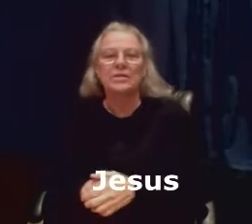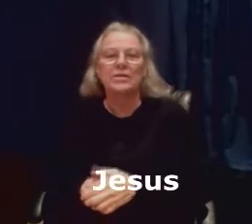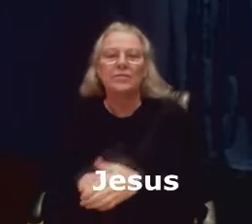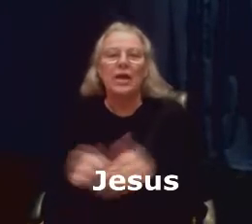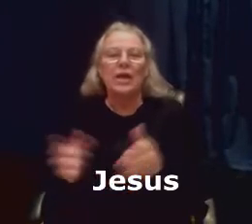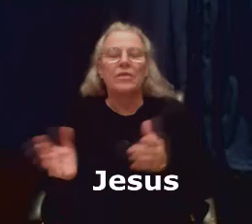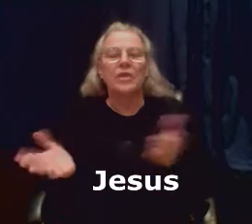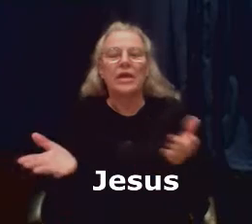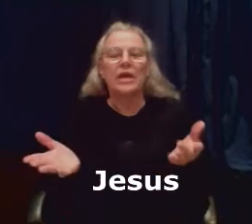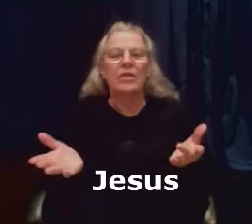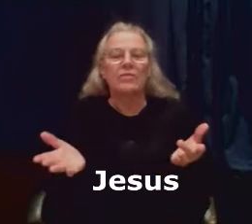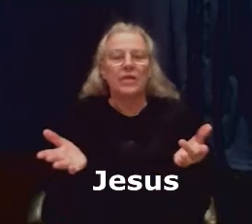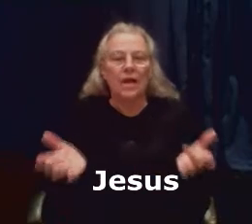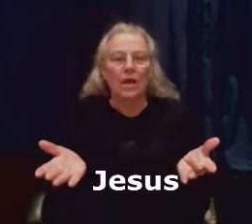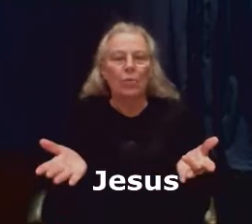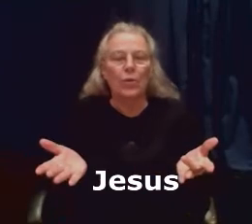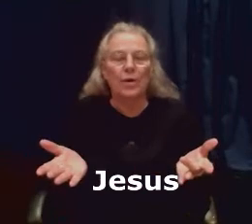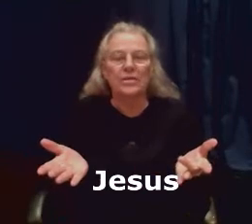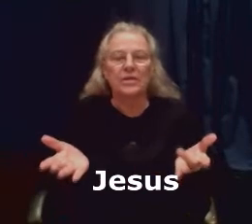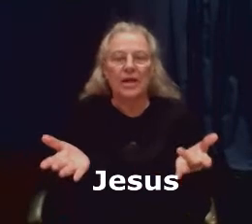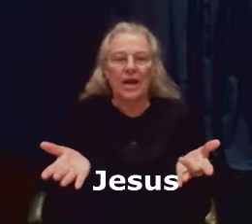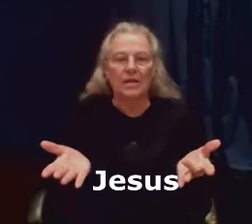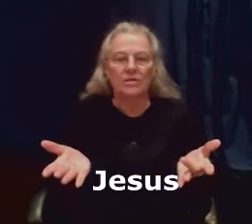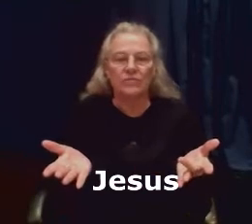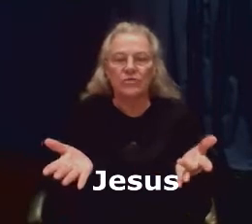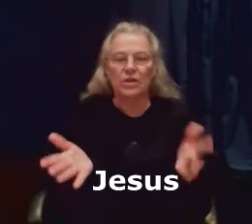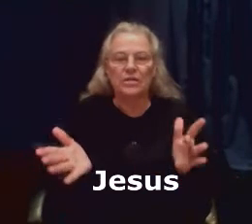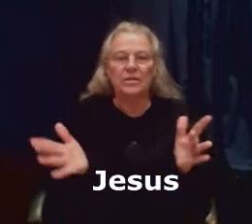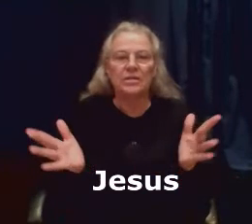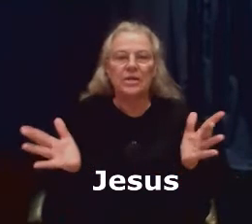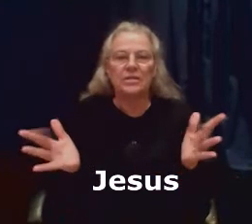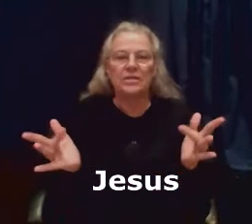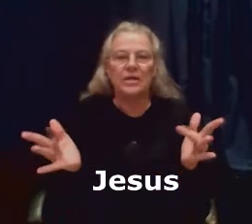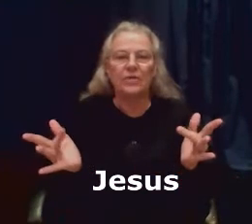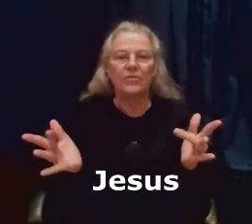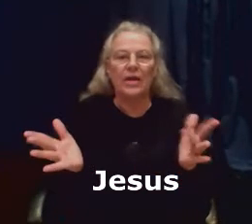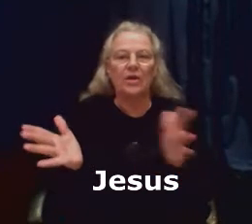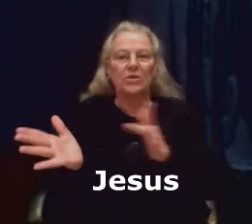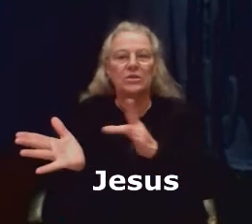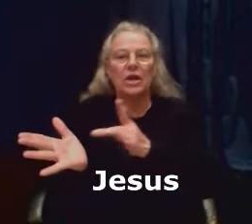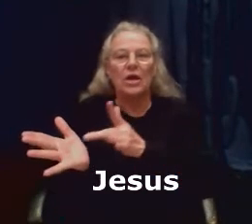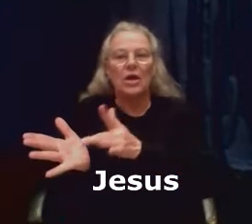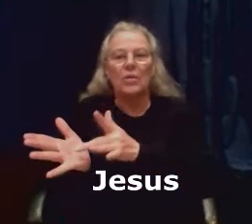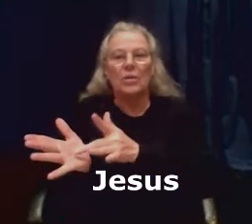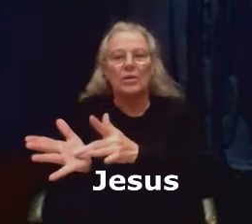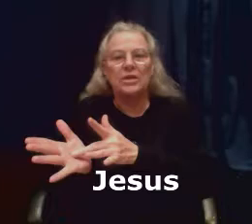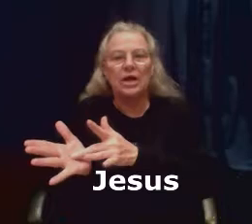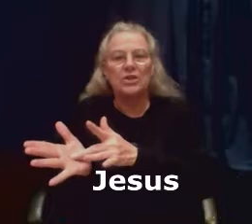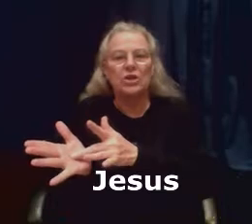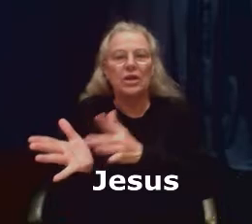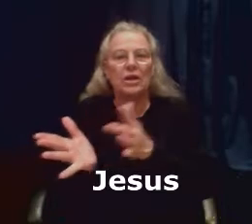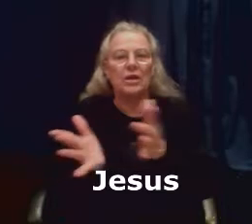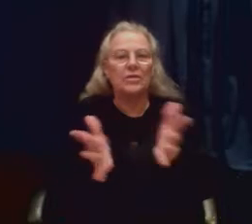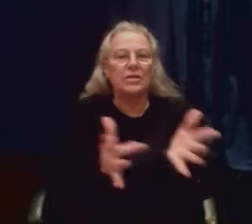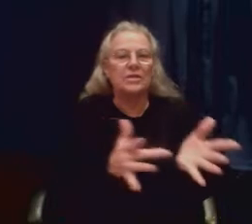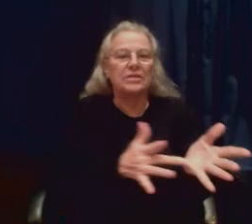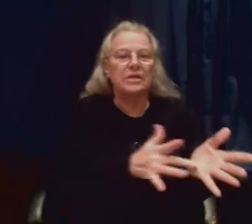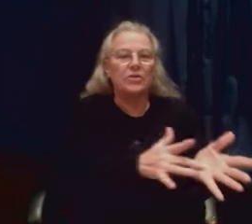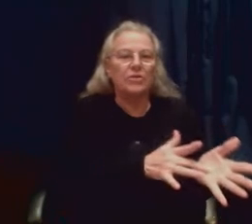Jesus, thinking of the nail prints in the hands of Jesus, center fingers touching the center